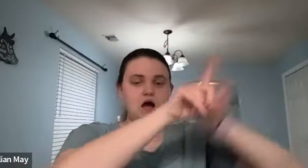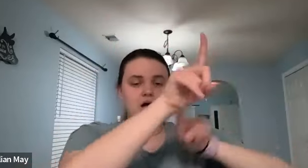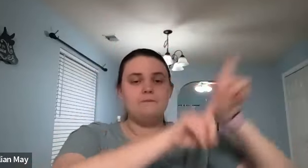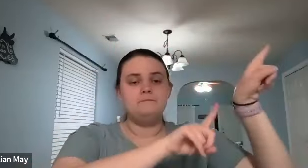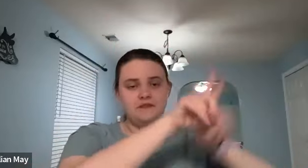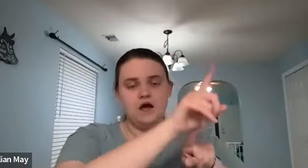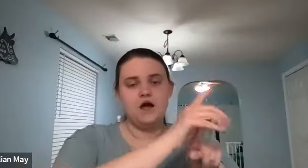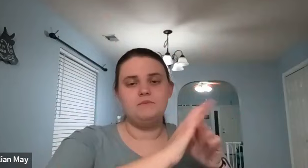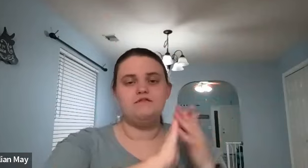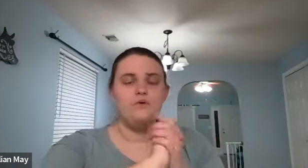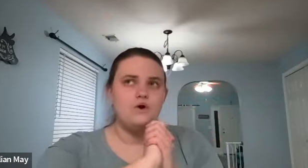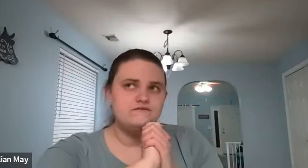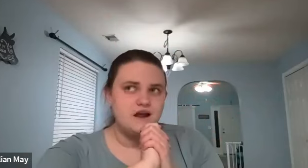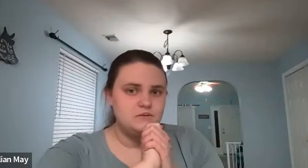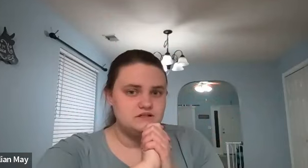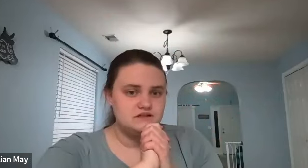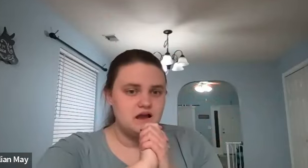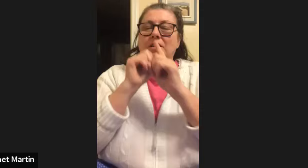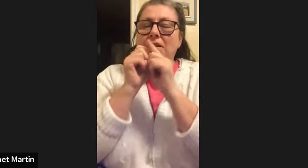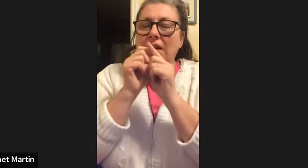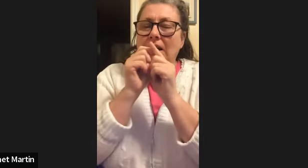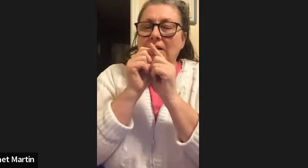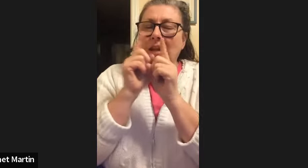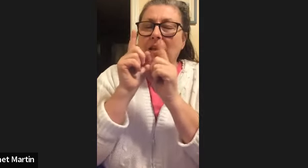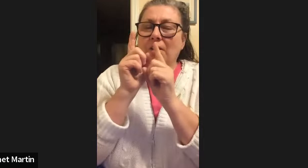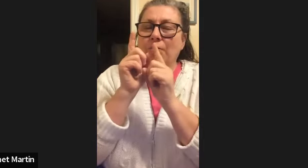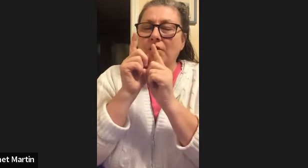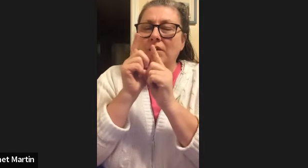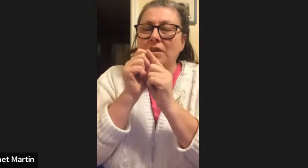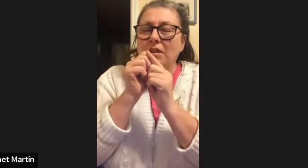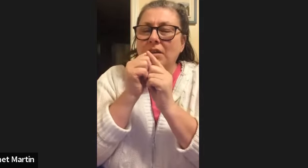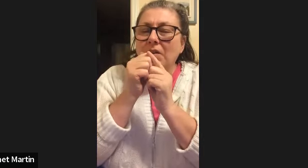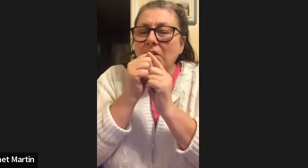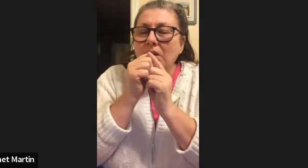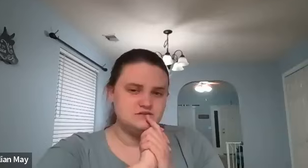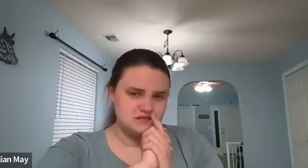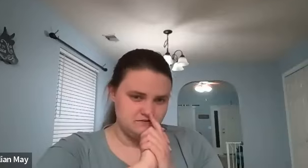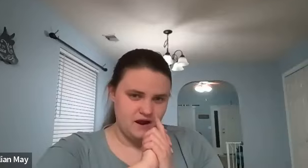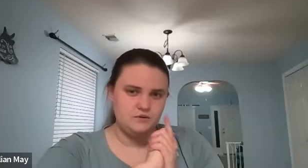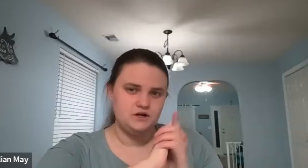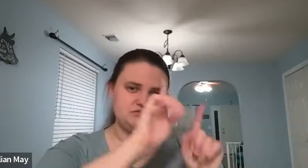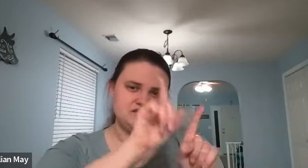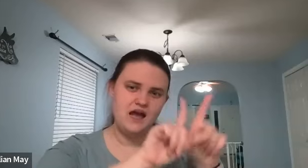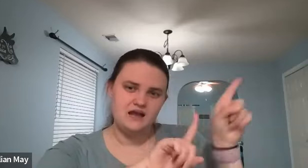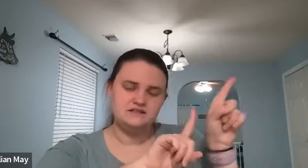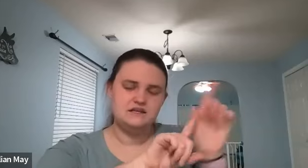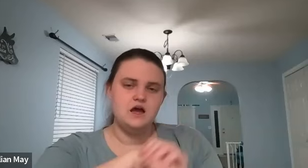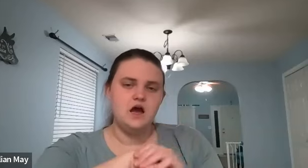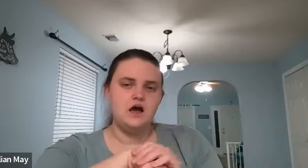that. For And fireworks. fireworks, yeah, is that upward? So I've also seen fireworks with that